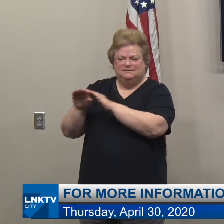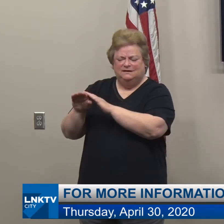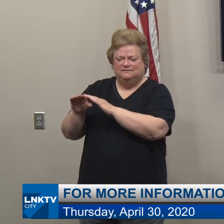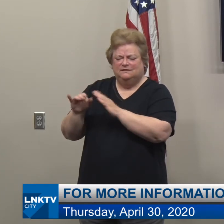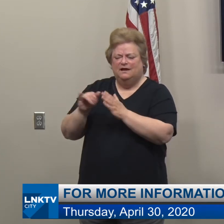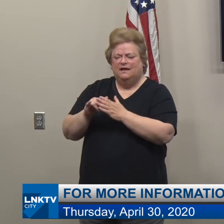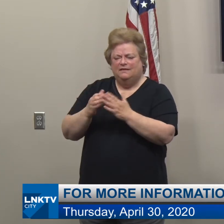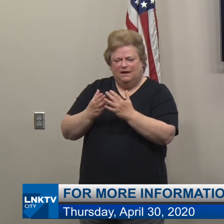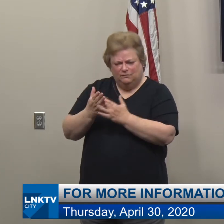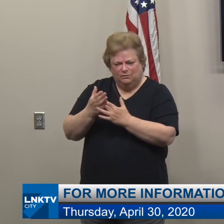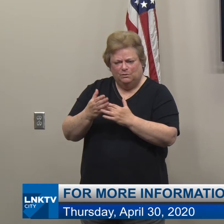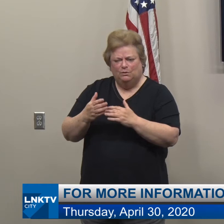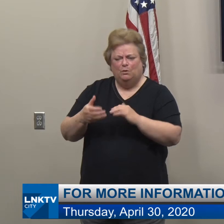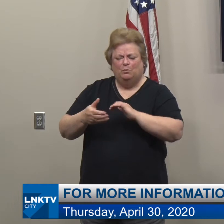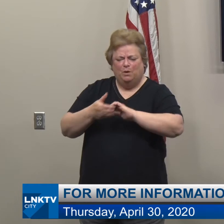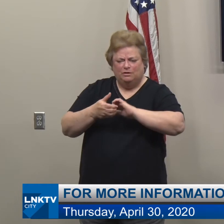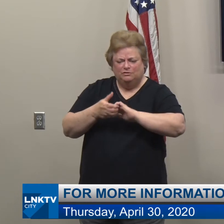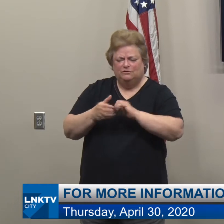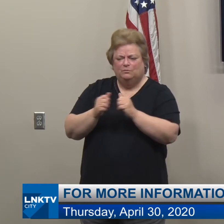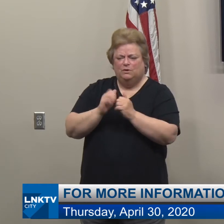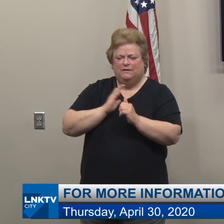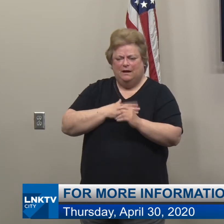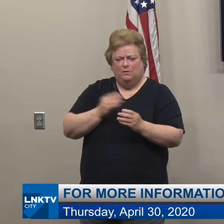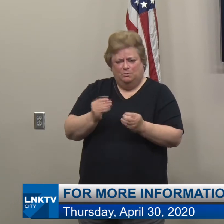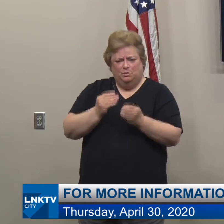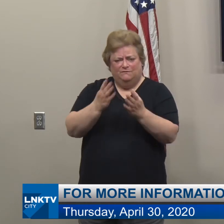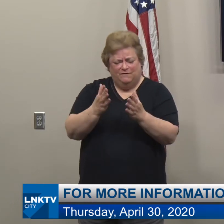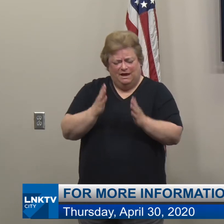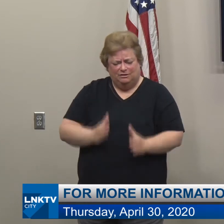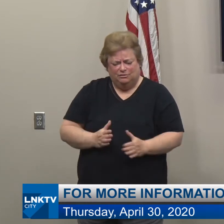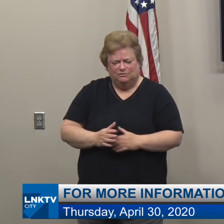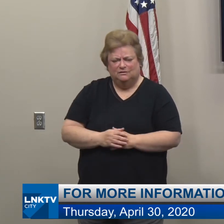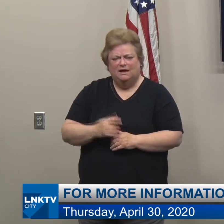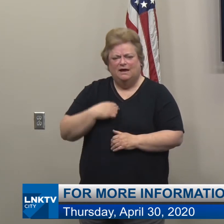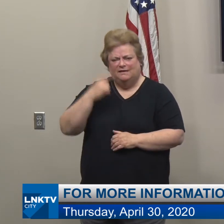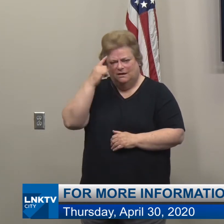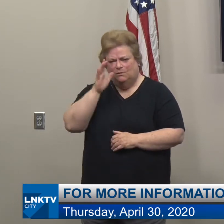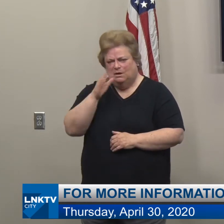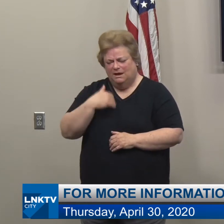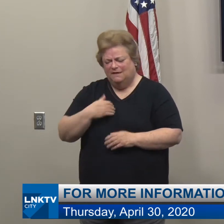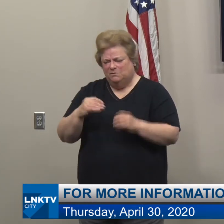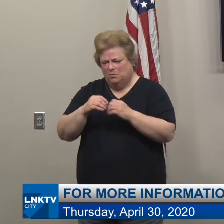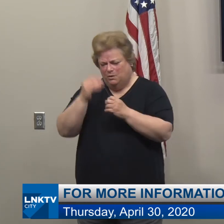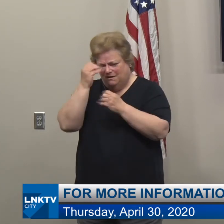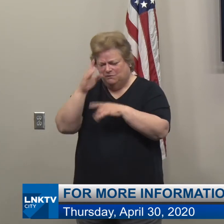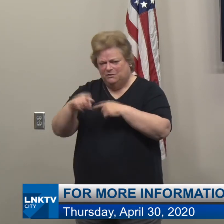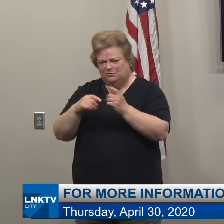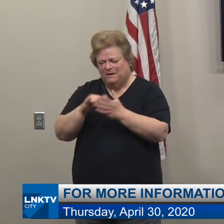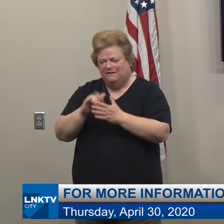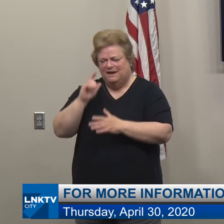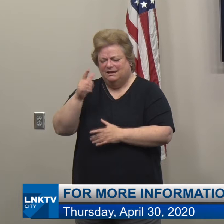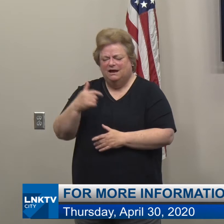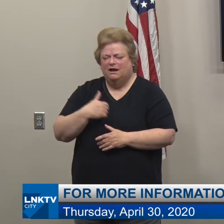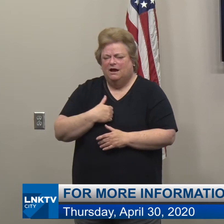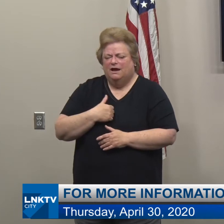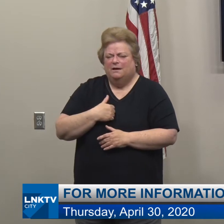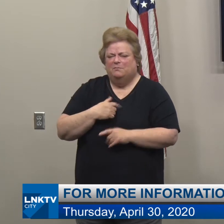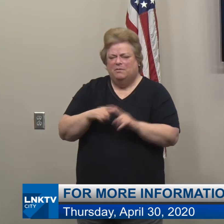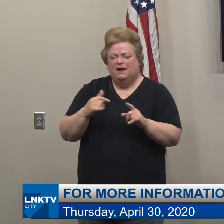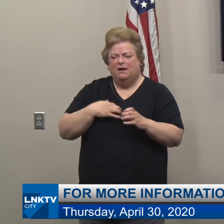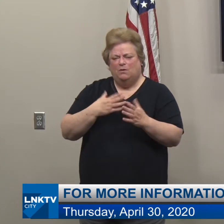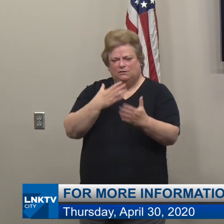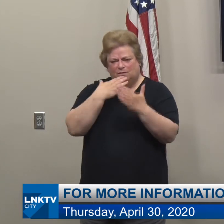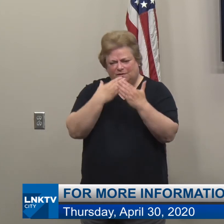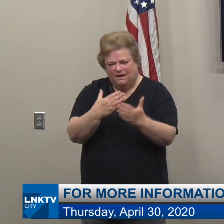some partnerships with our providers. And I think there's going to be some more information on that a little bit later, so I don't want to go into detail, but I do want to